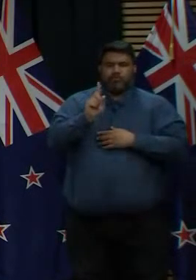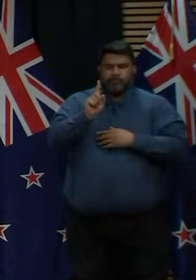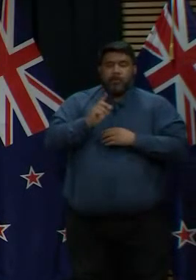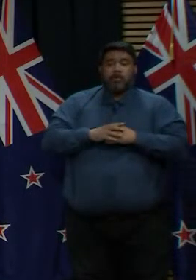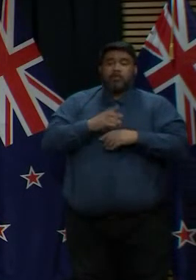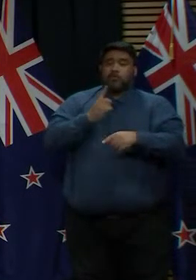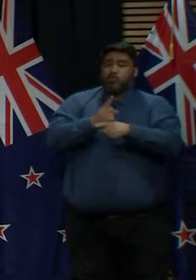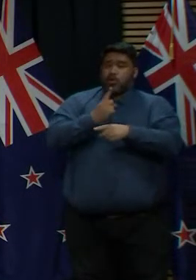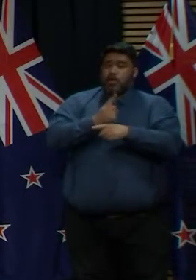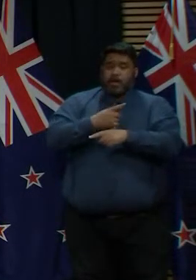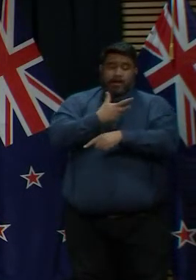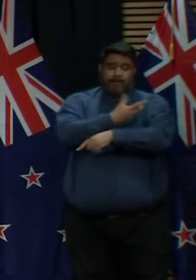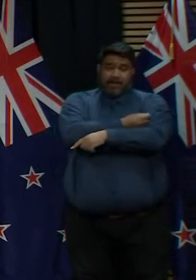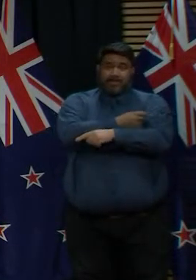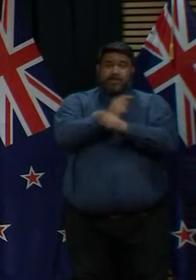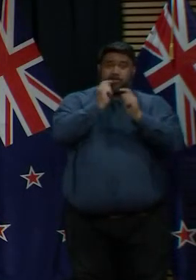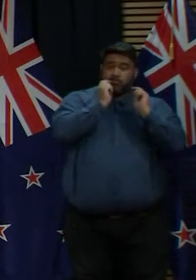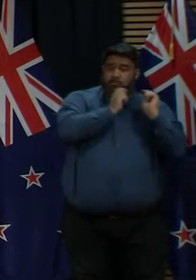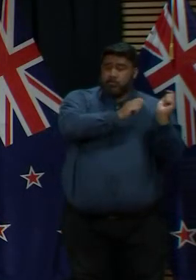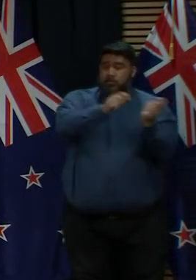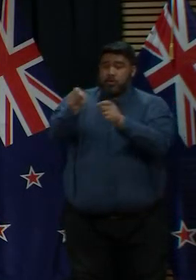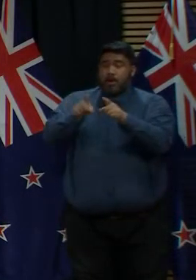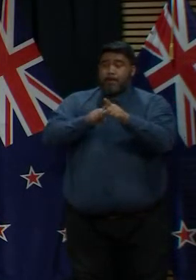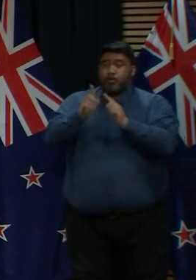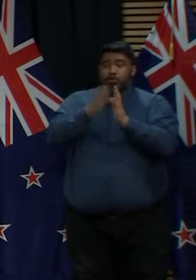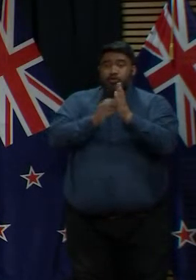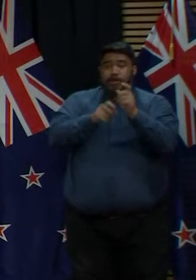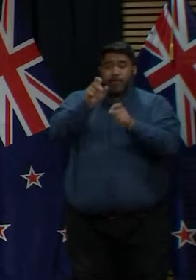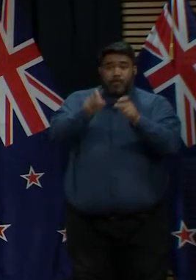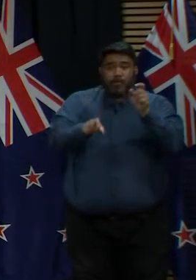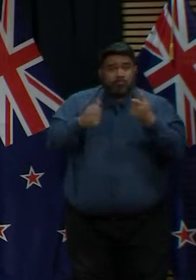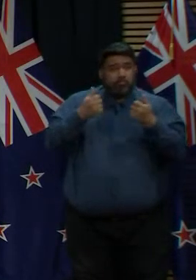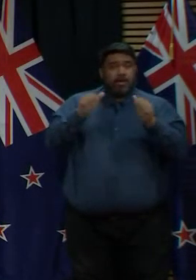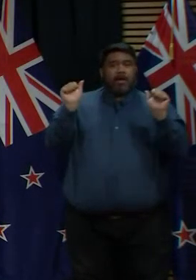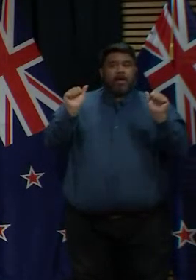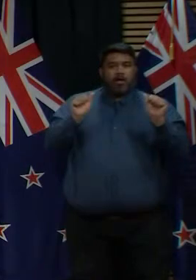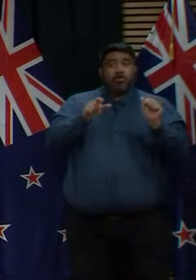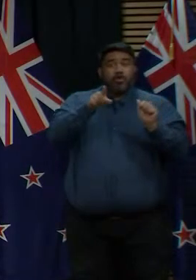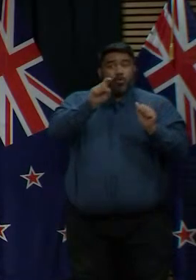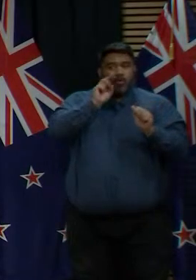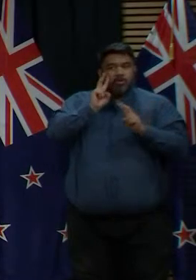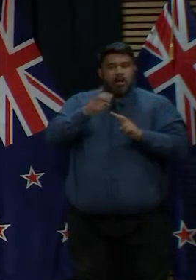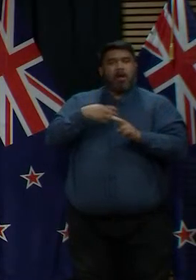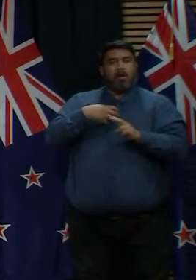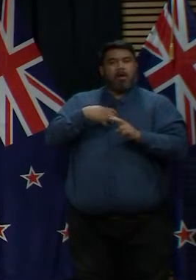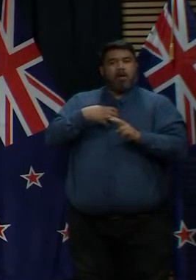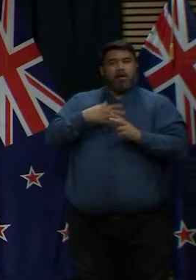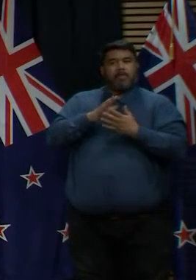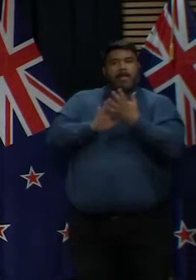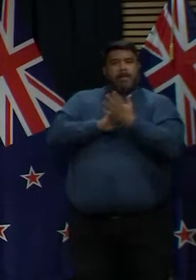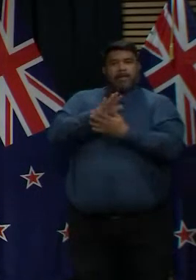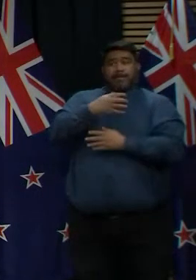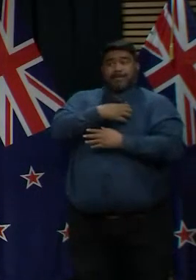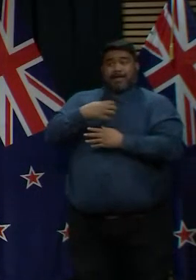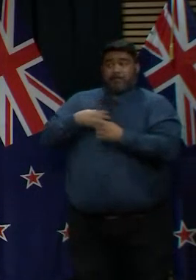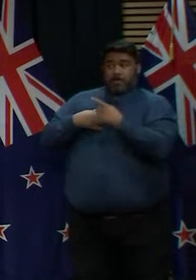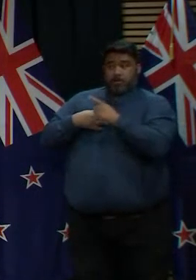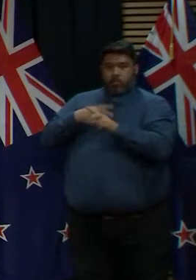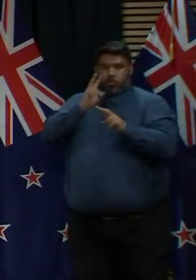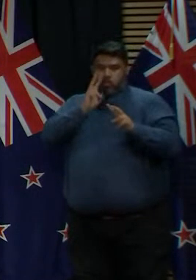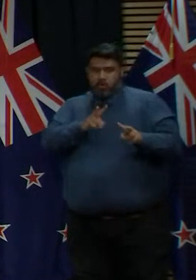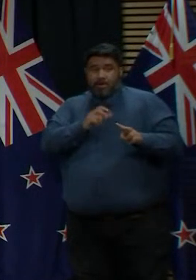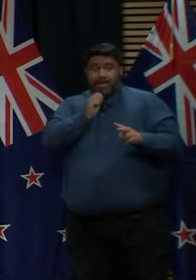fully vaccinated, you'll be able to see what a difference those vaccines will make to the way that we respond to an outbreak in the